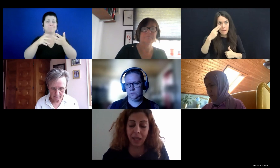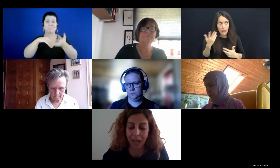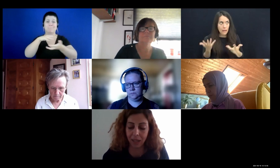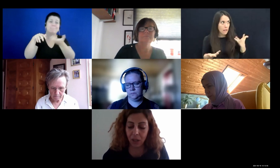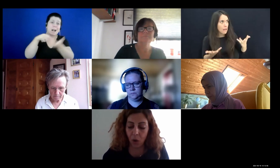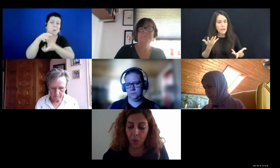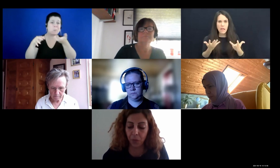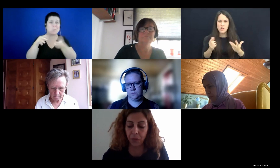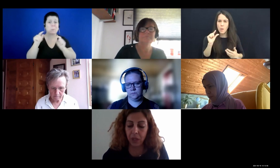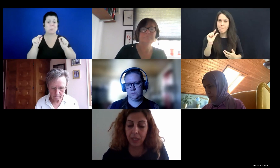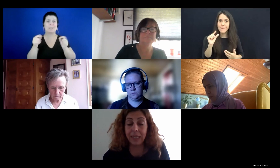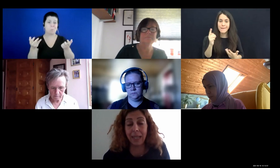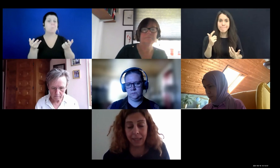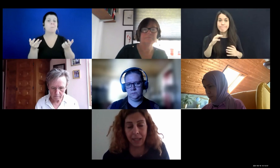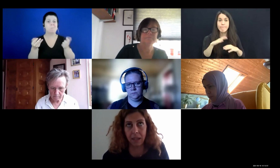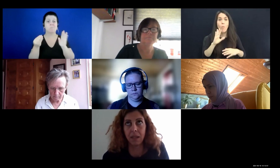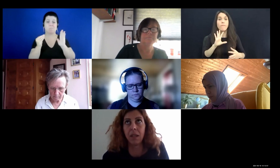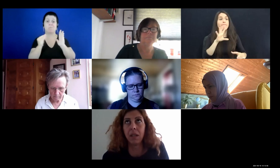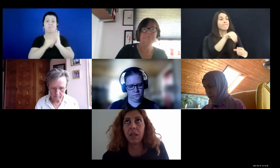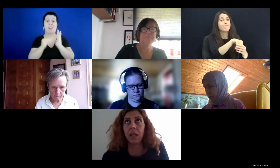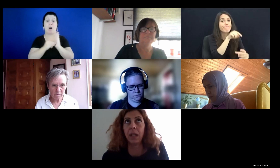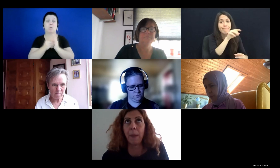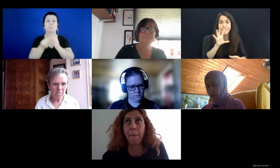generally a lack of data